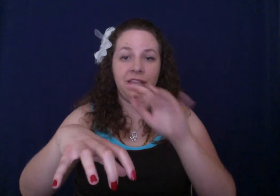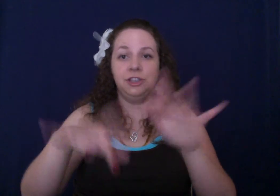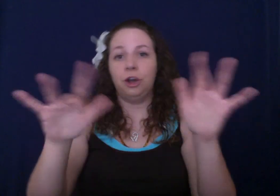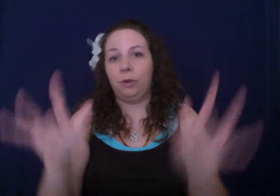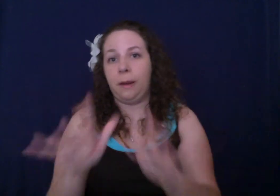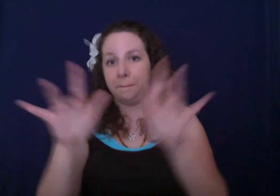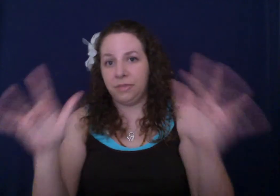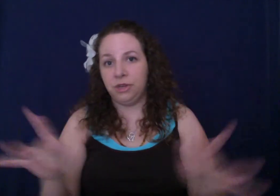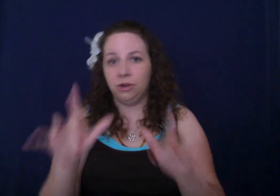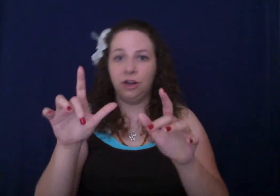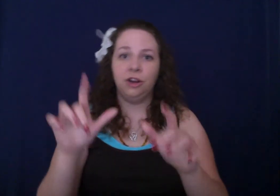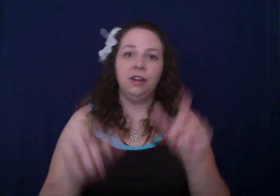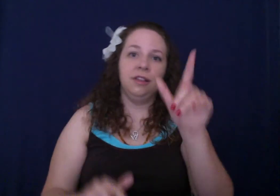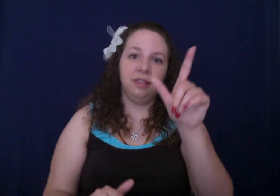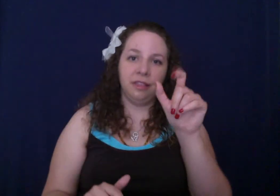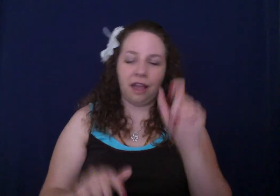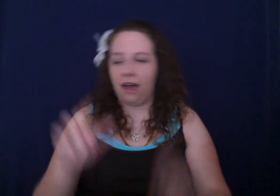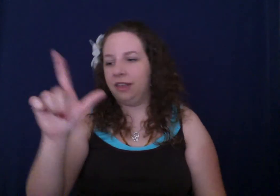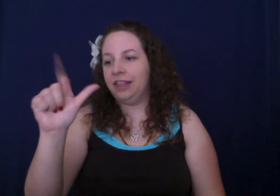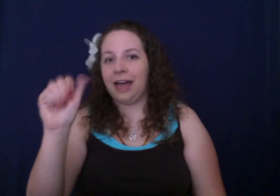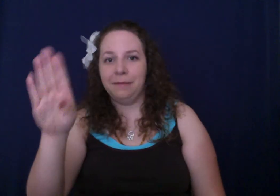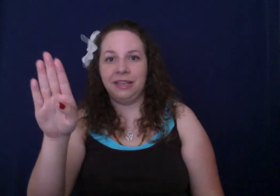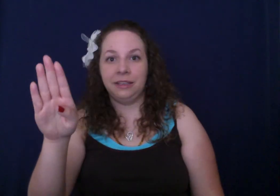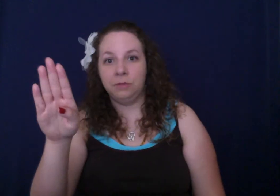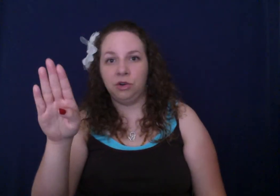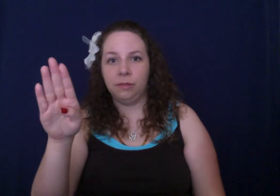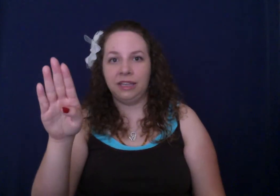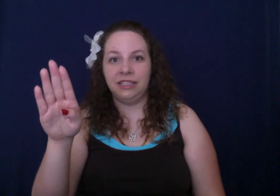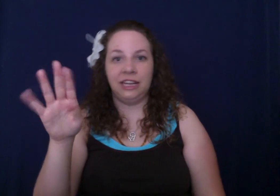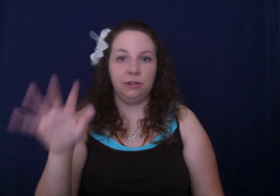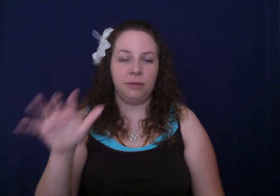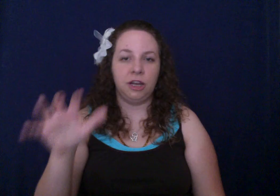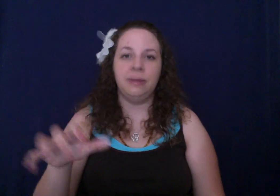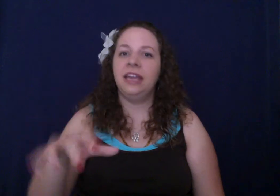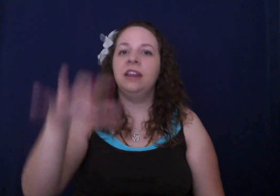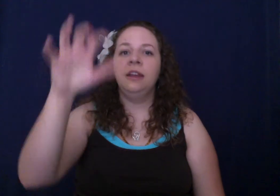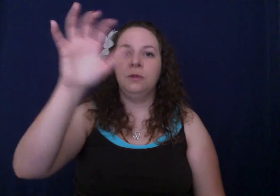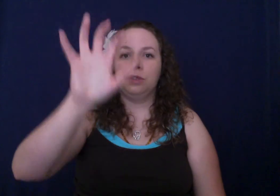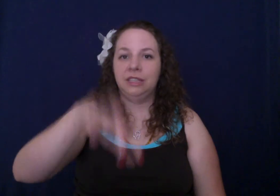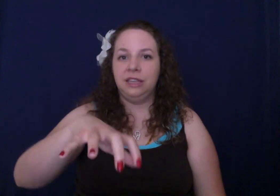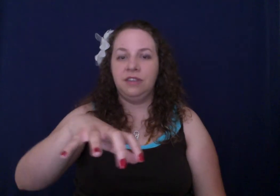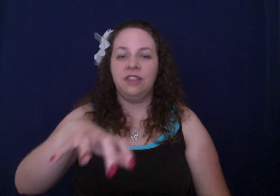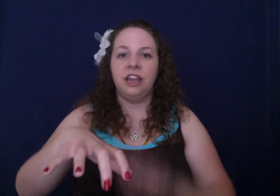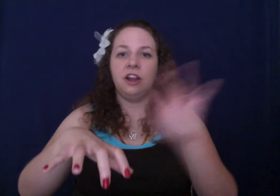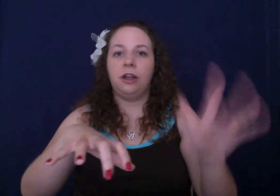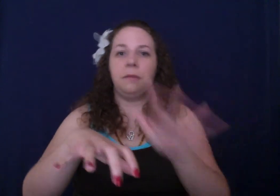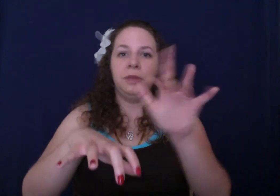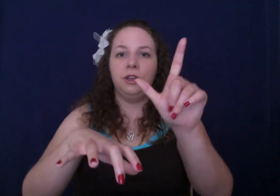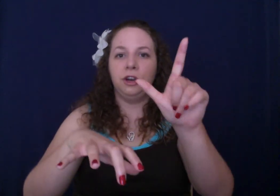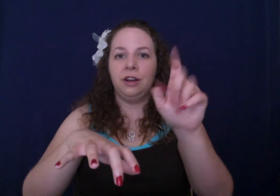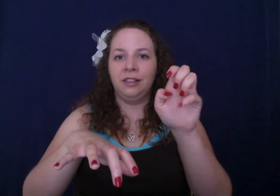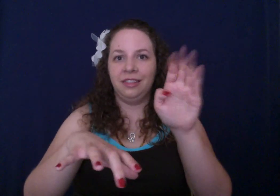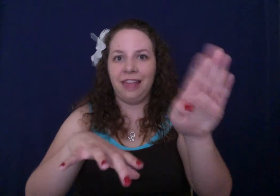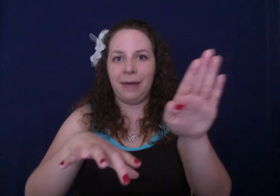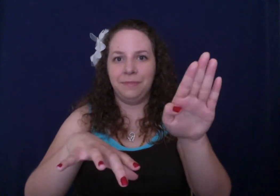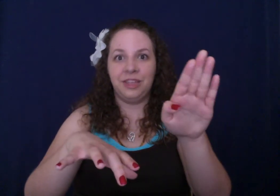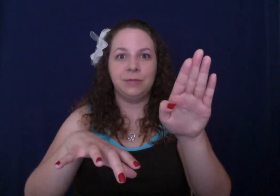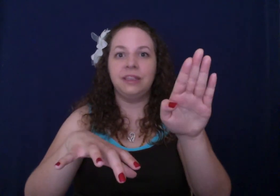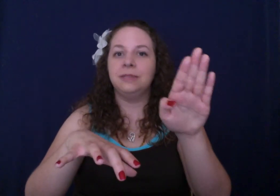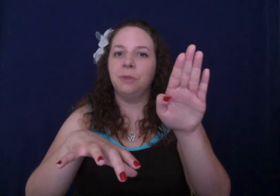go computer lab because I'm normally signing with my dominant hand. I'm going to leave that there, computer lab. That's why it's important